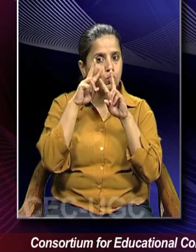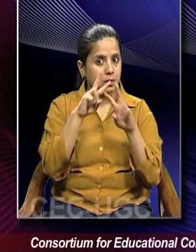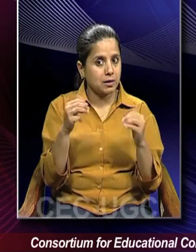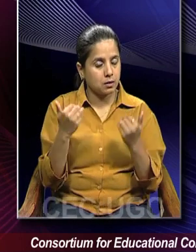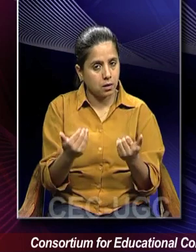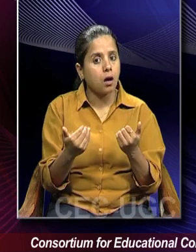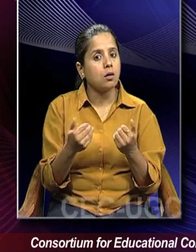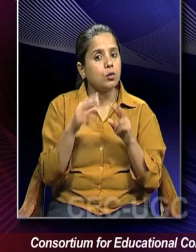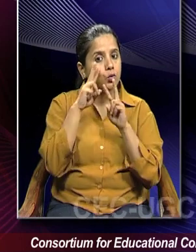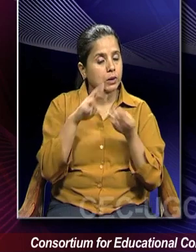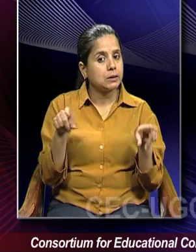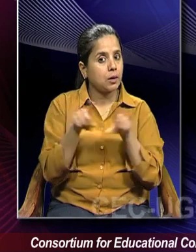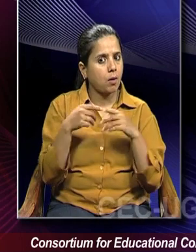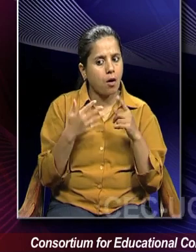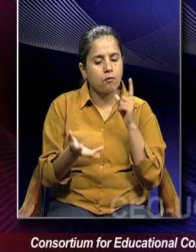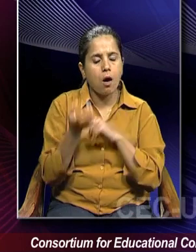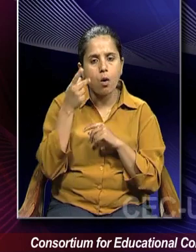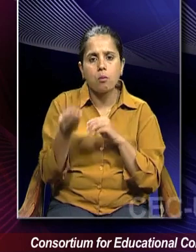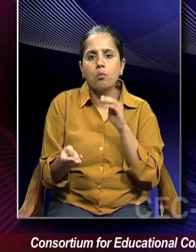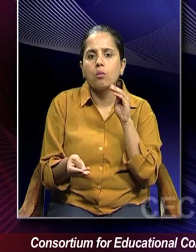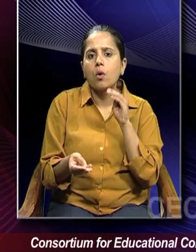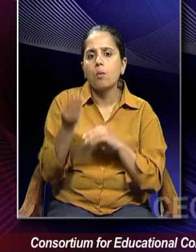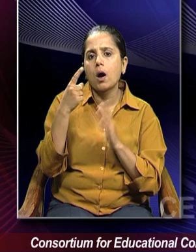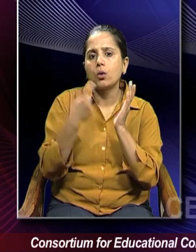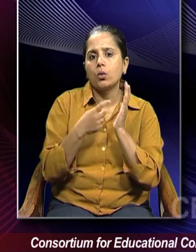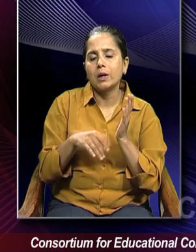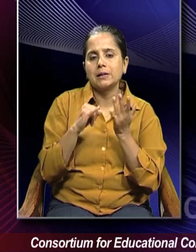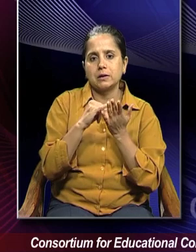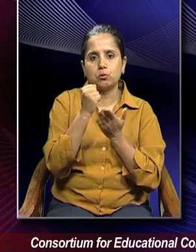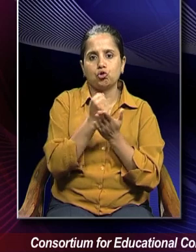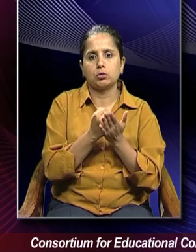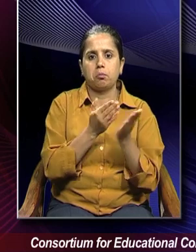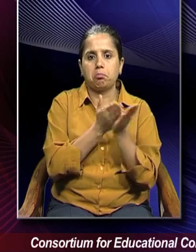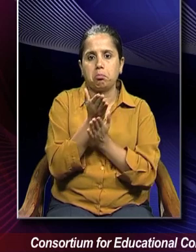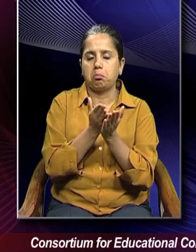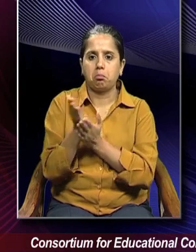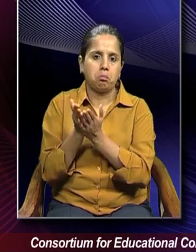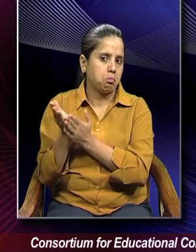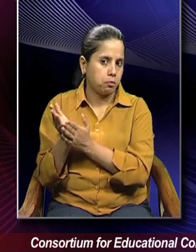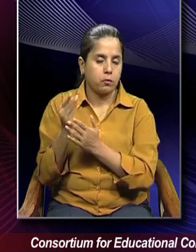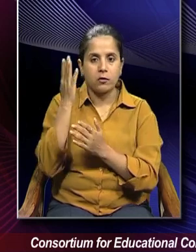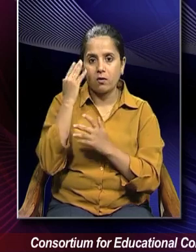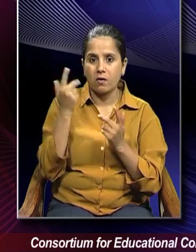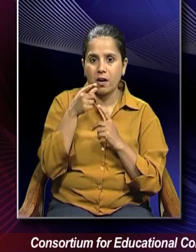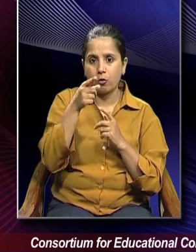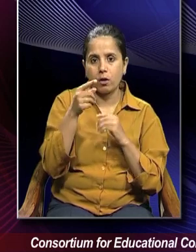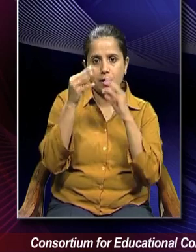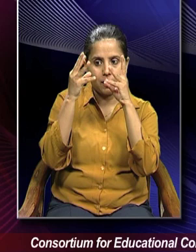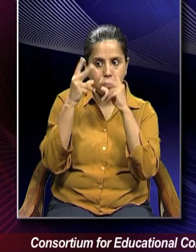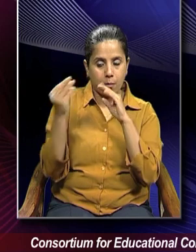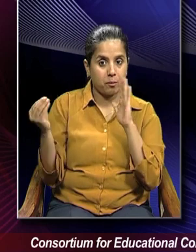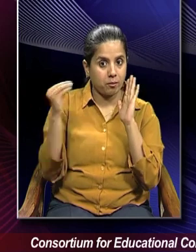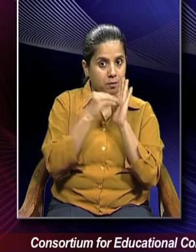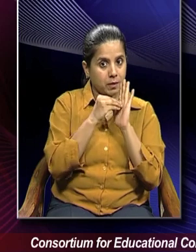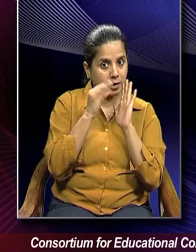researches also, we are finding increasing role of subjective methods, because once you quantify the data, once you do